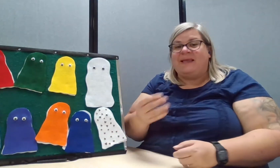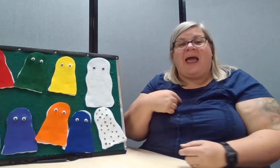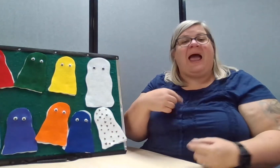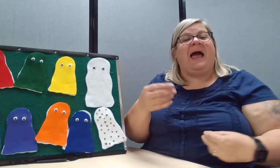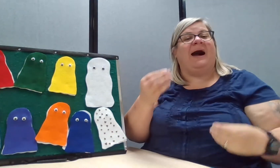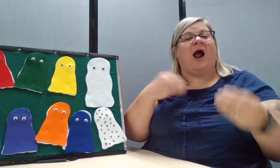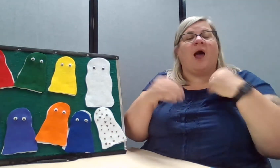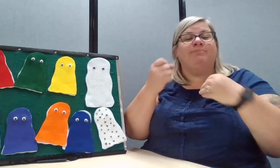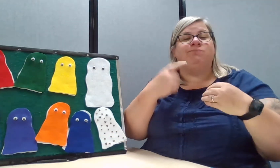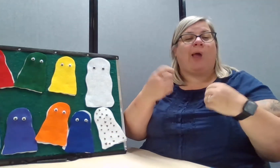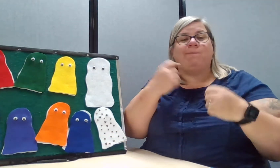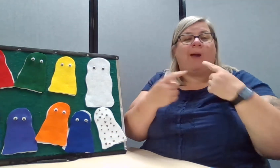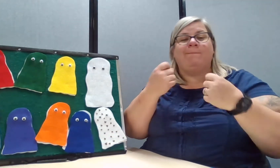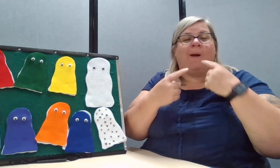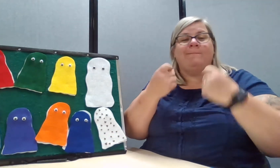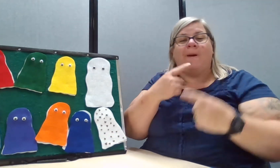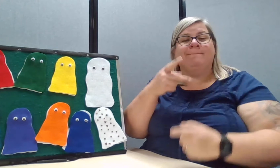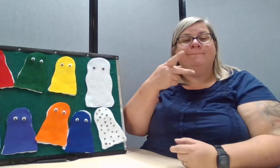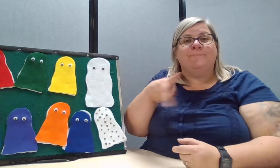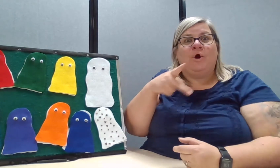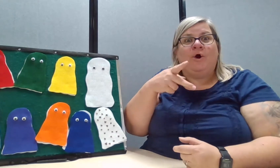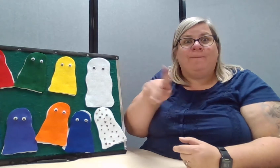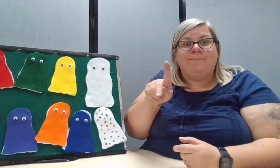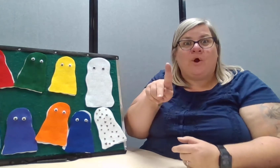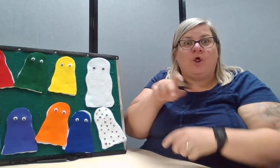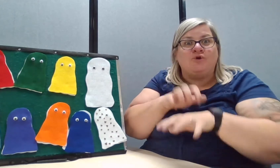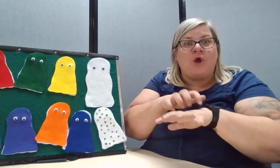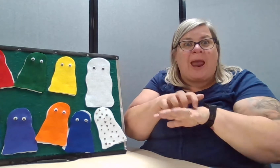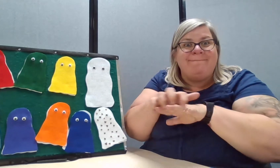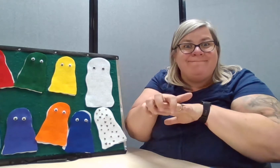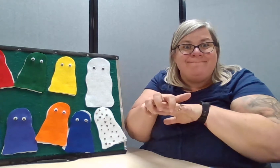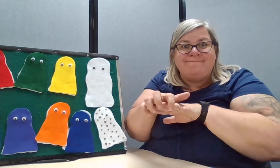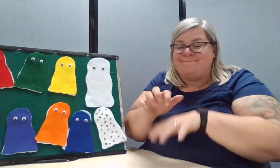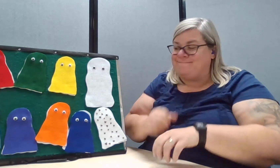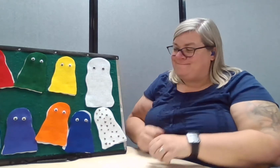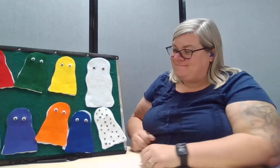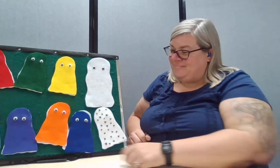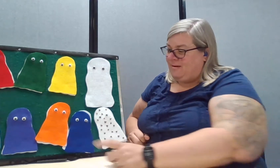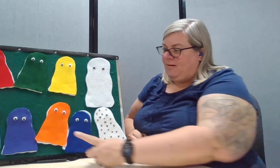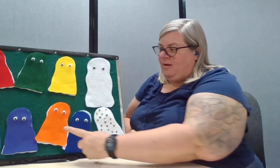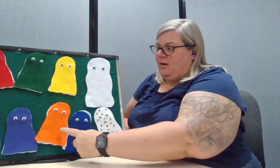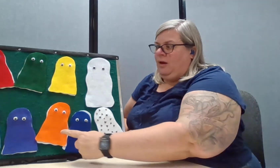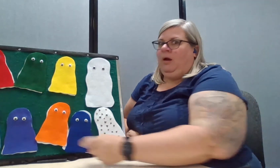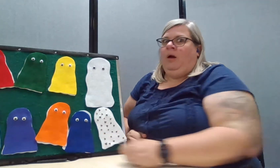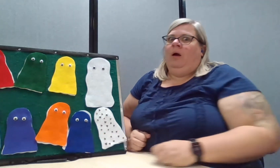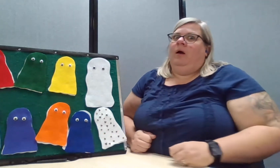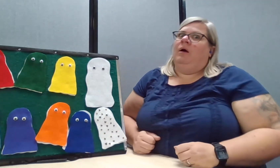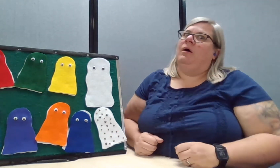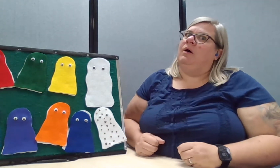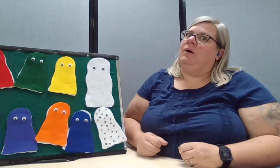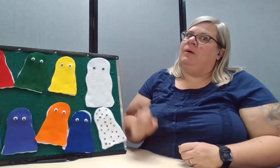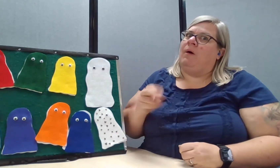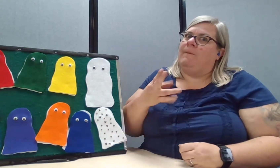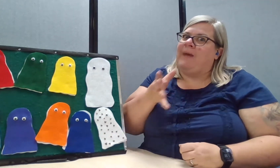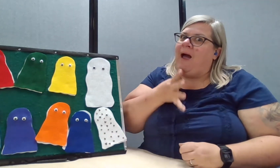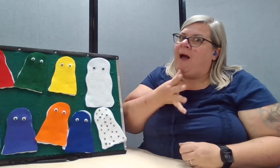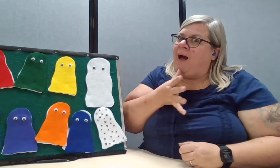number 5 said, yeah, I ate all the purple grapes. Little ghost number 6